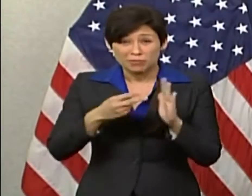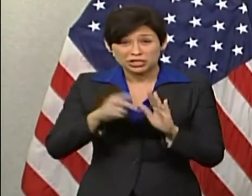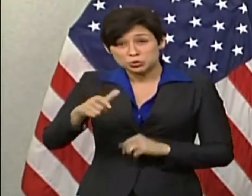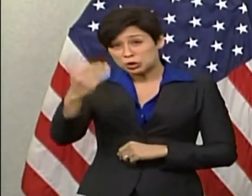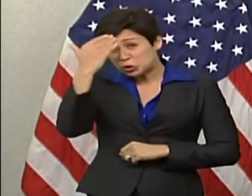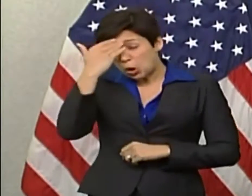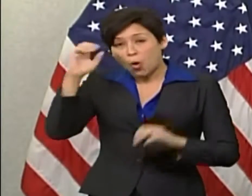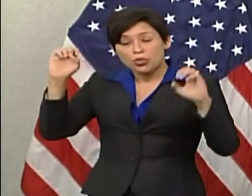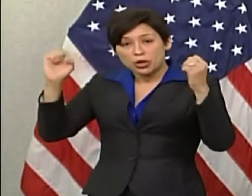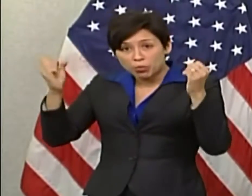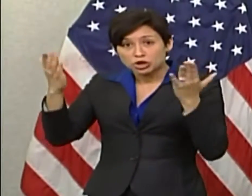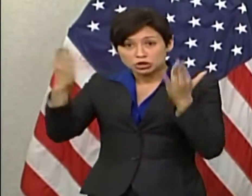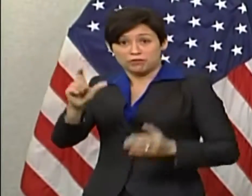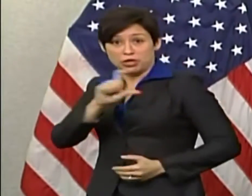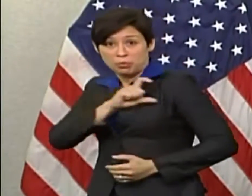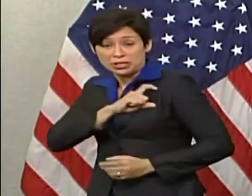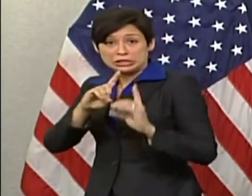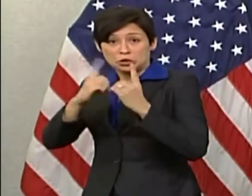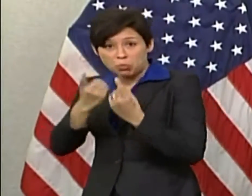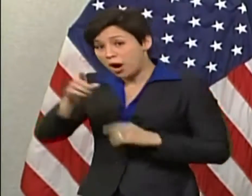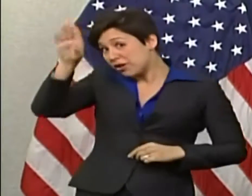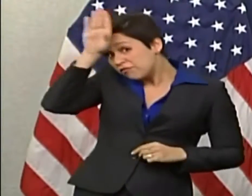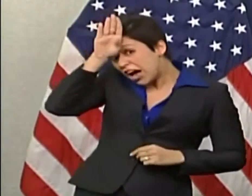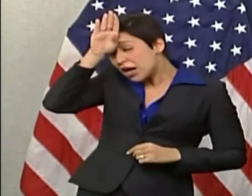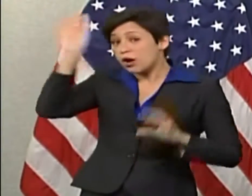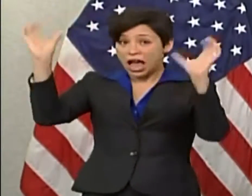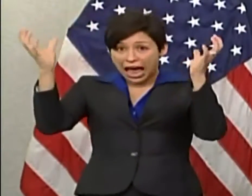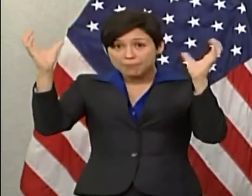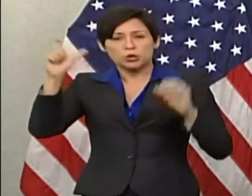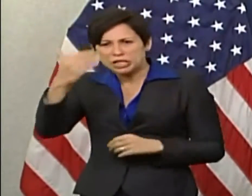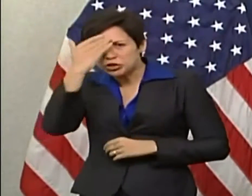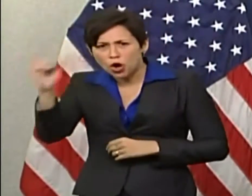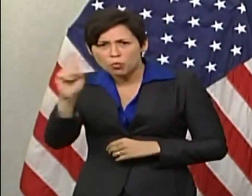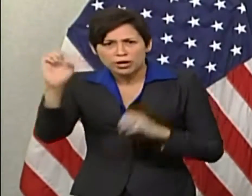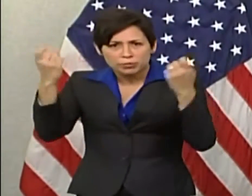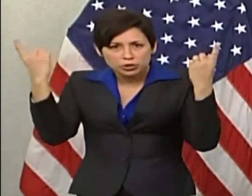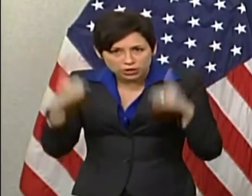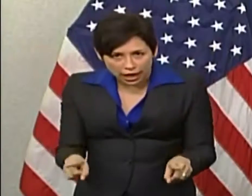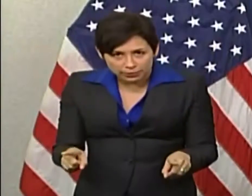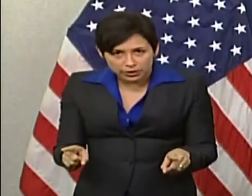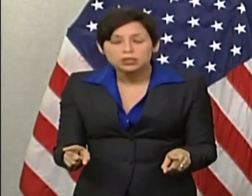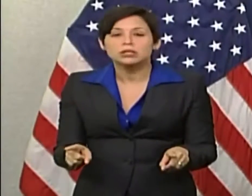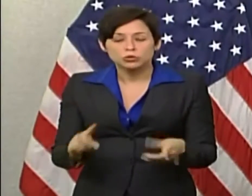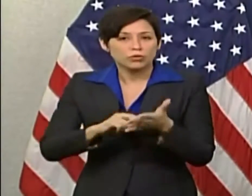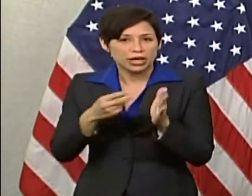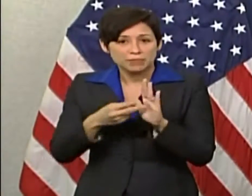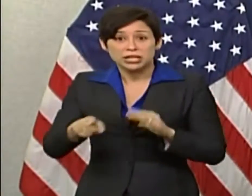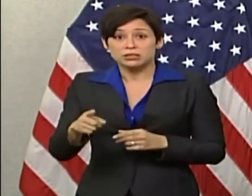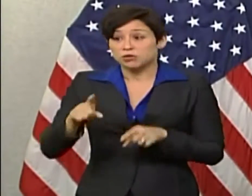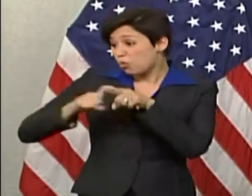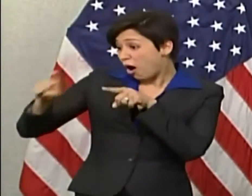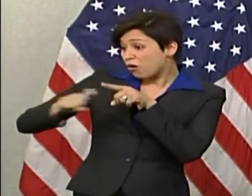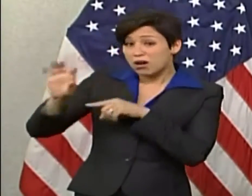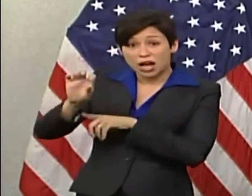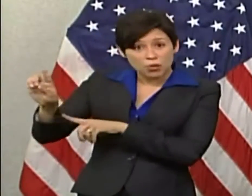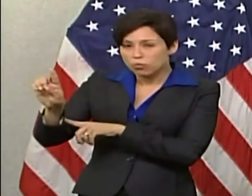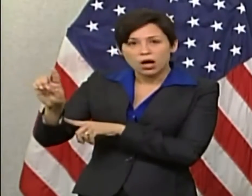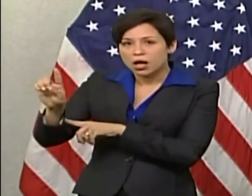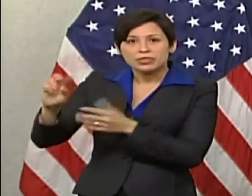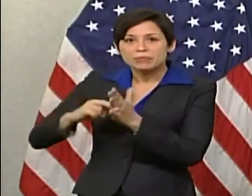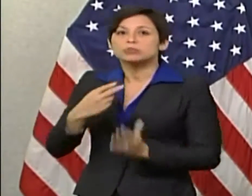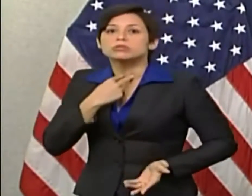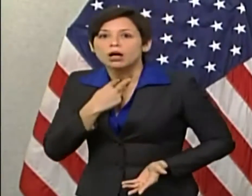emergency services to where they are needed. That means we've got to know where the emergencies are. So if you're clogging 911, we can't find